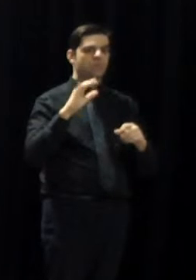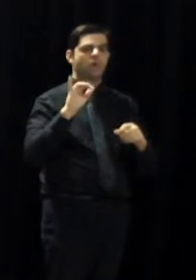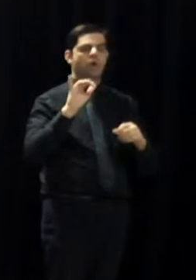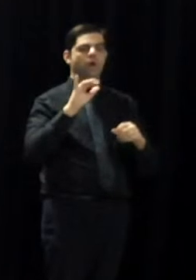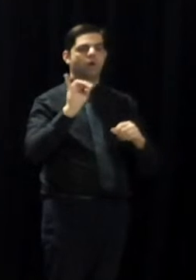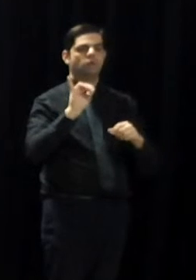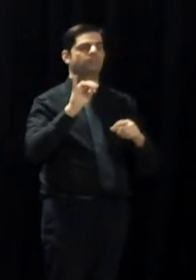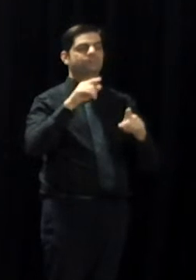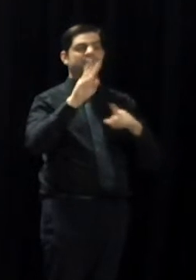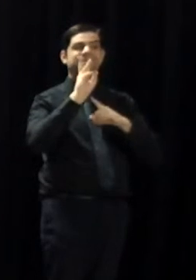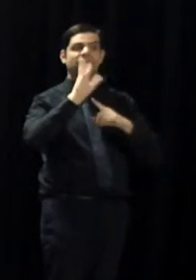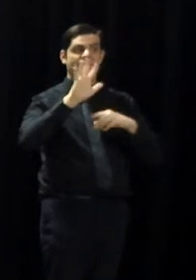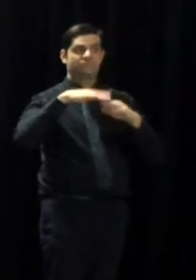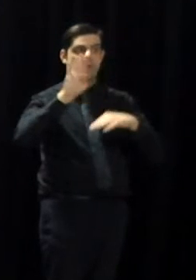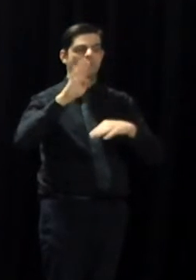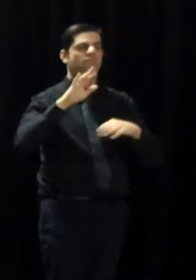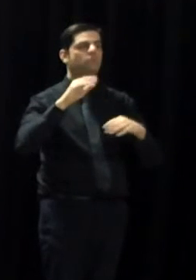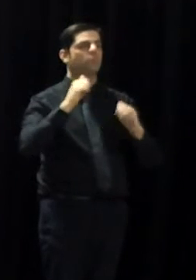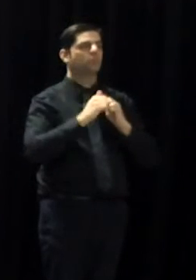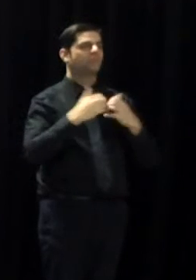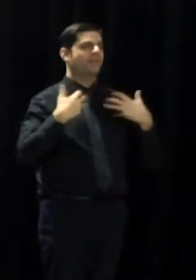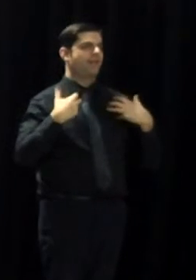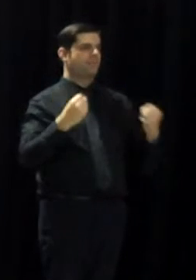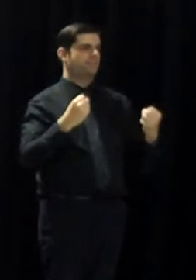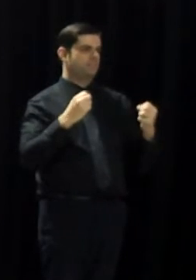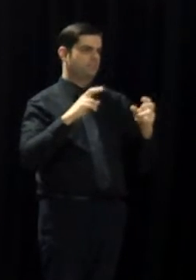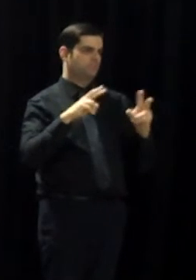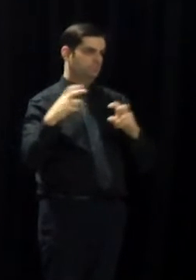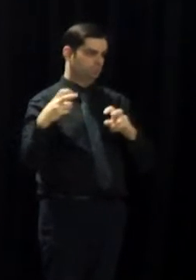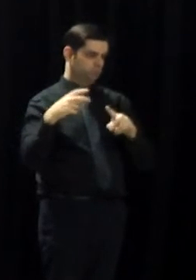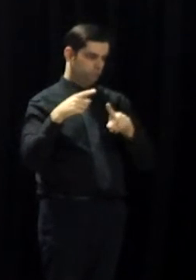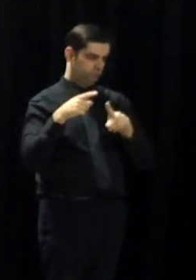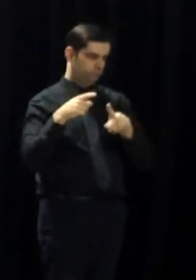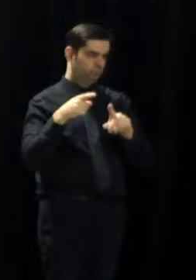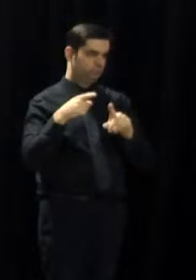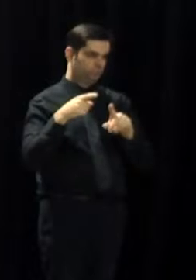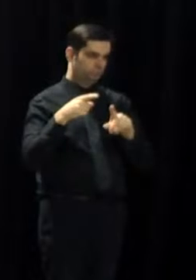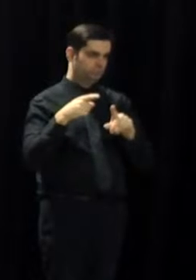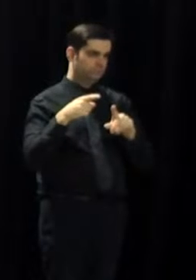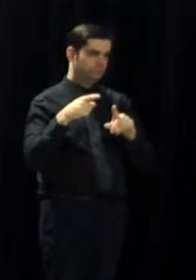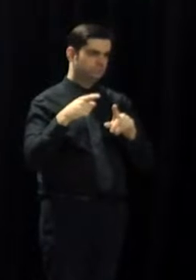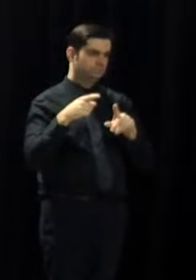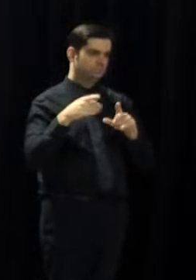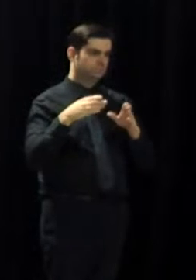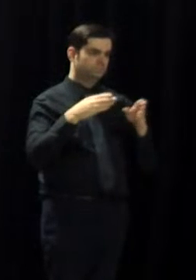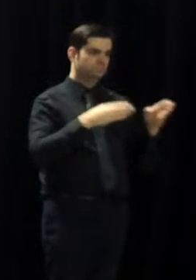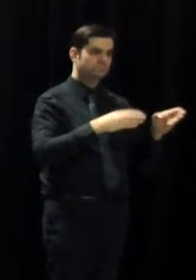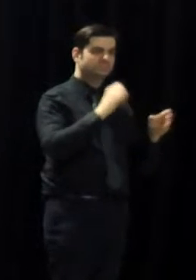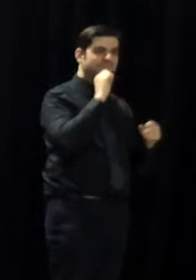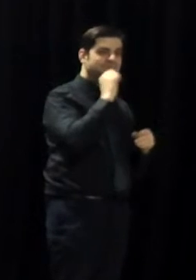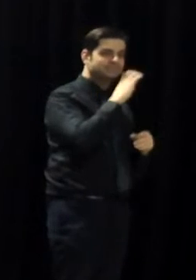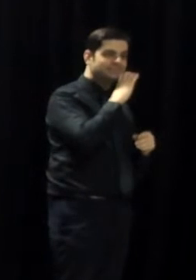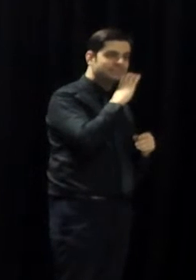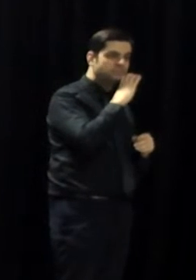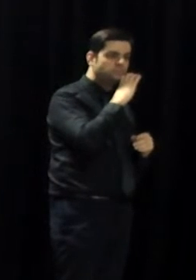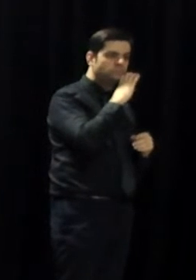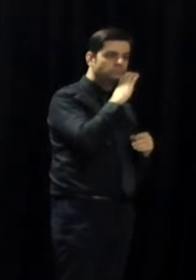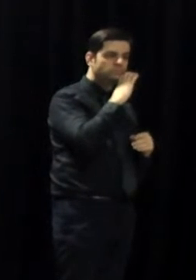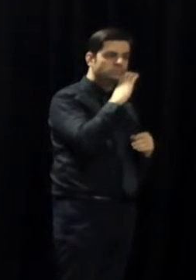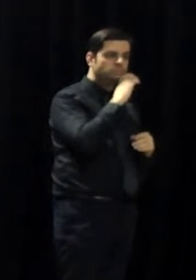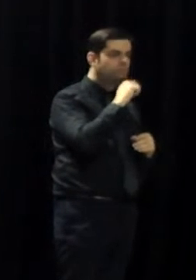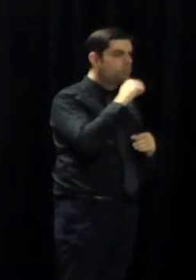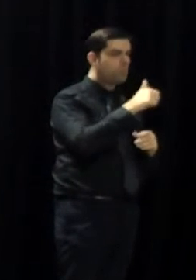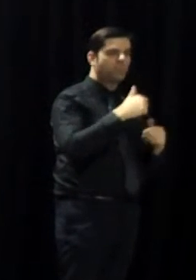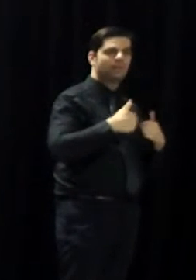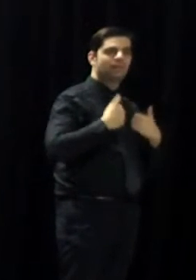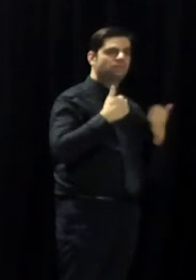who don't live in assisted living in a nursing home into phase 2? I think that's a good idea. I think these are the things the state's